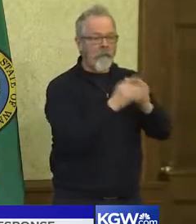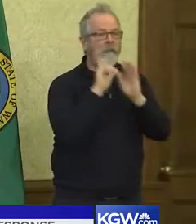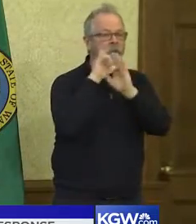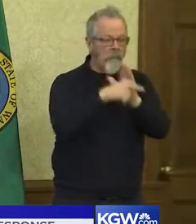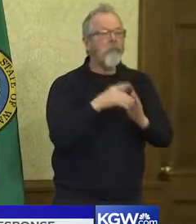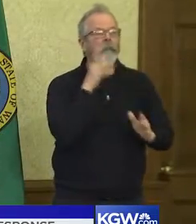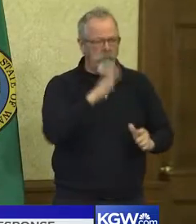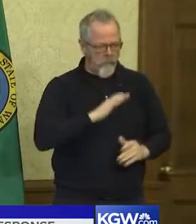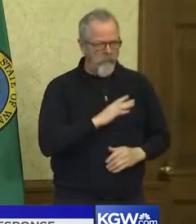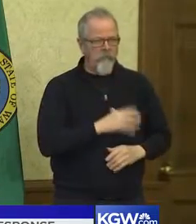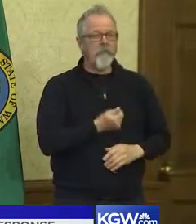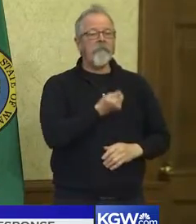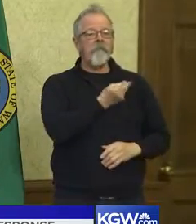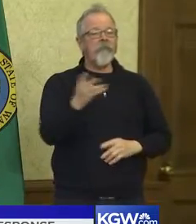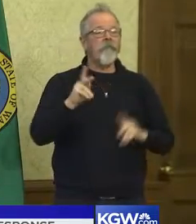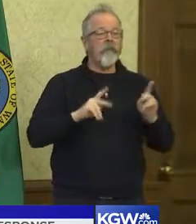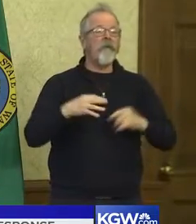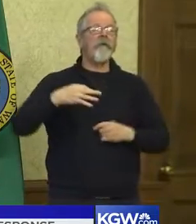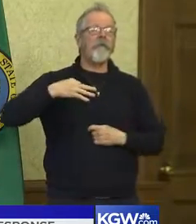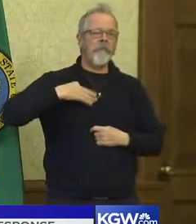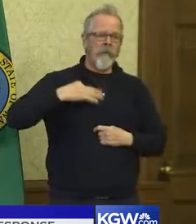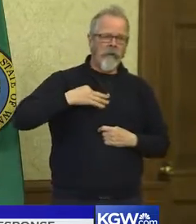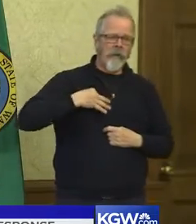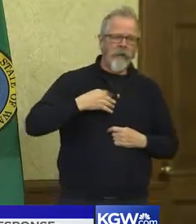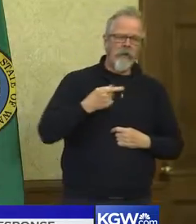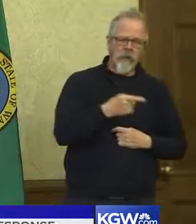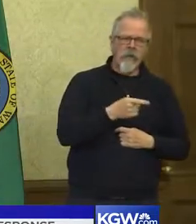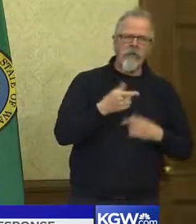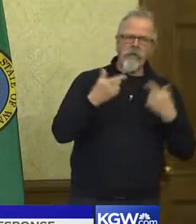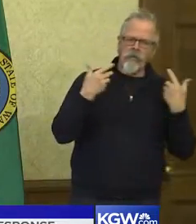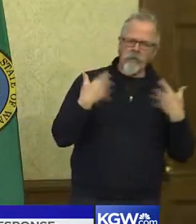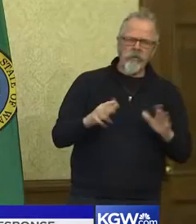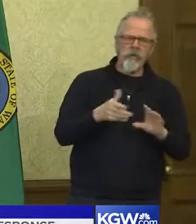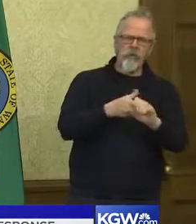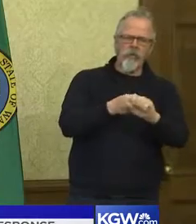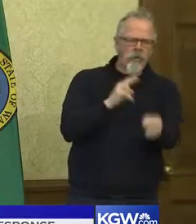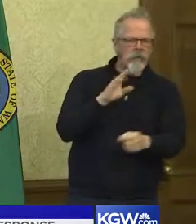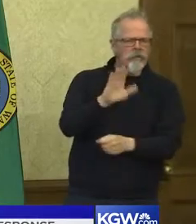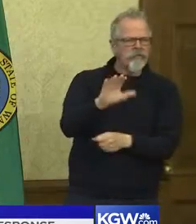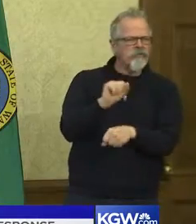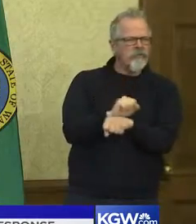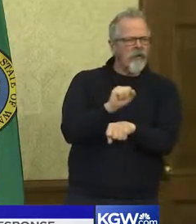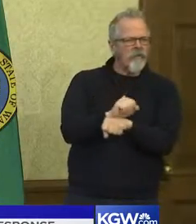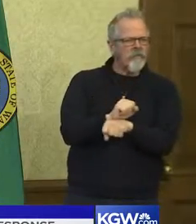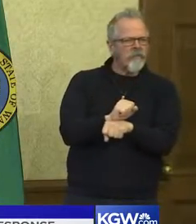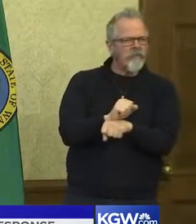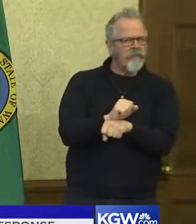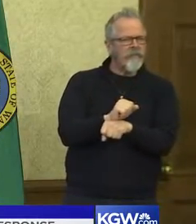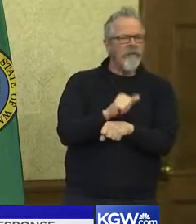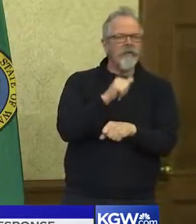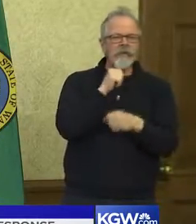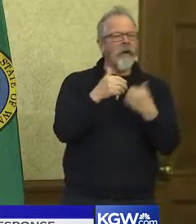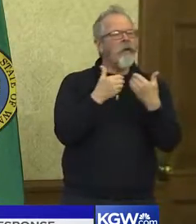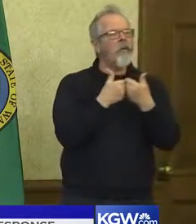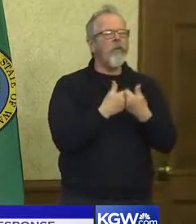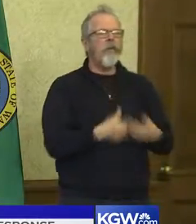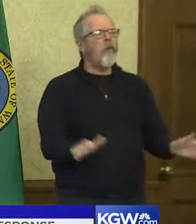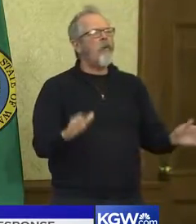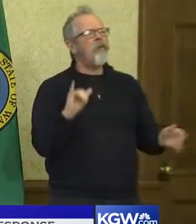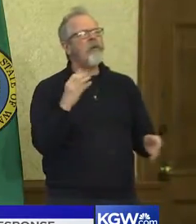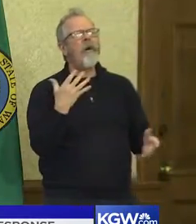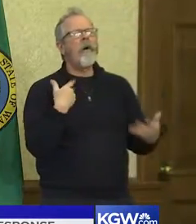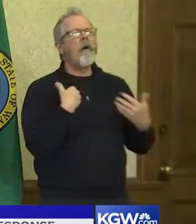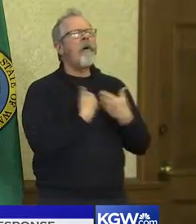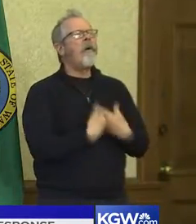Another set of those are those people who are, where there's some level of individual adjudication that needs to